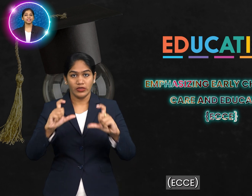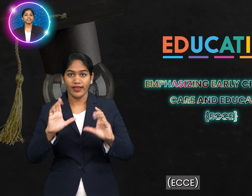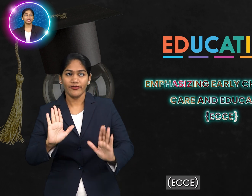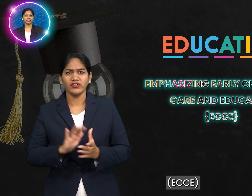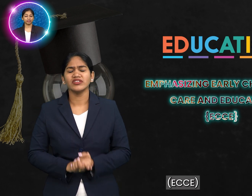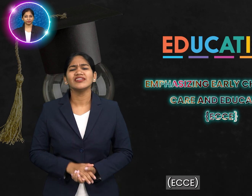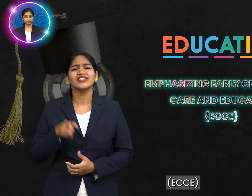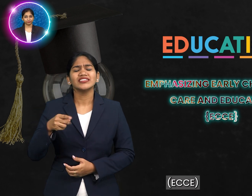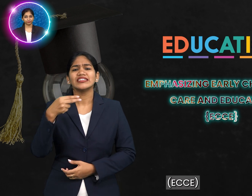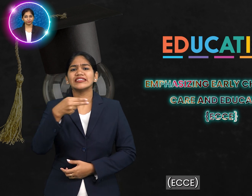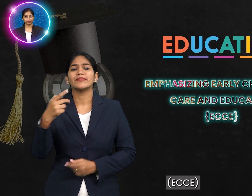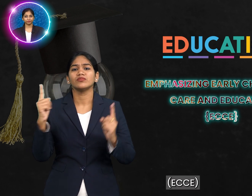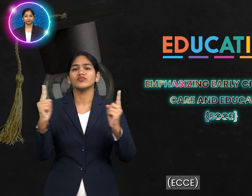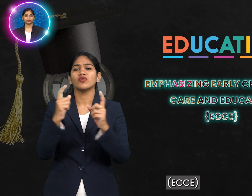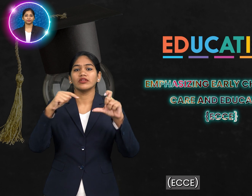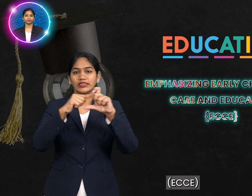ECCE.